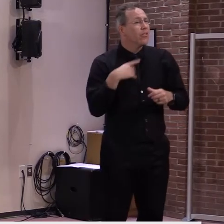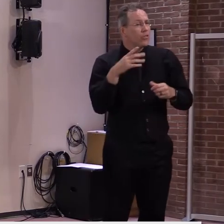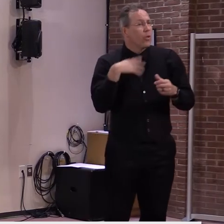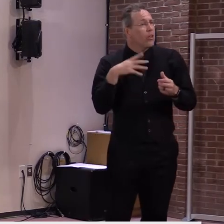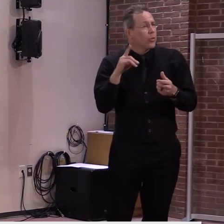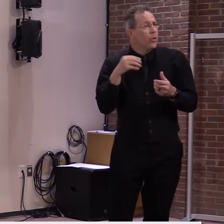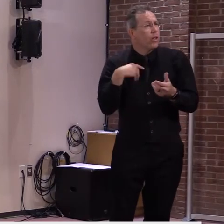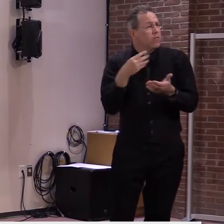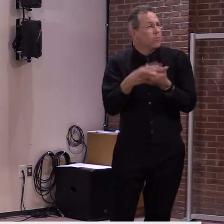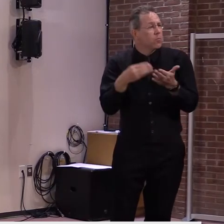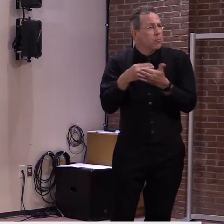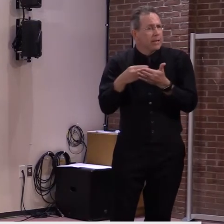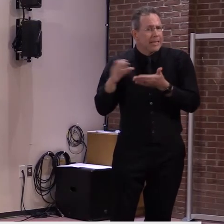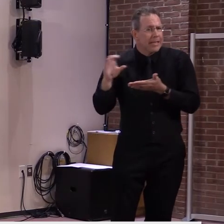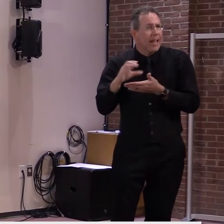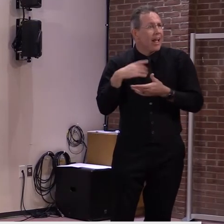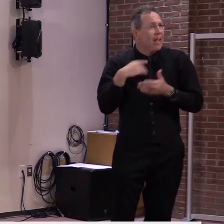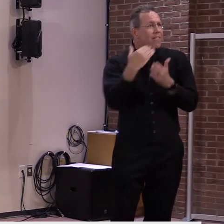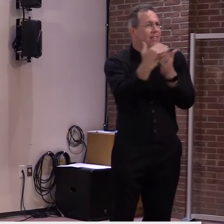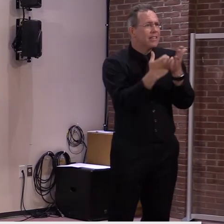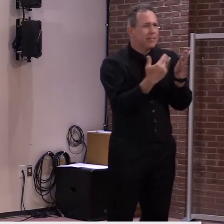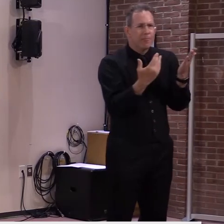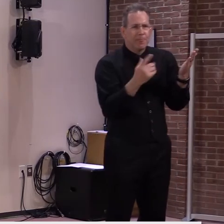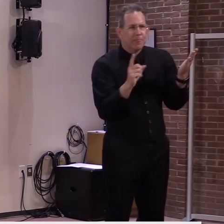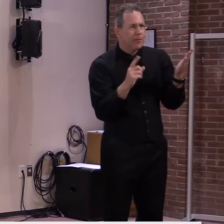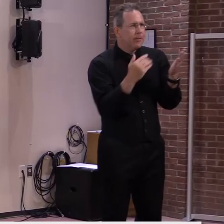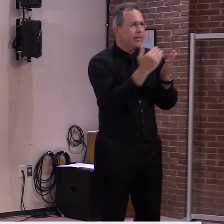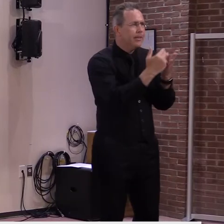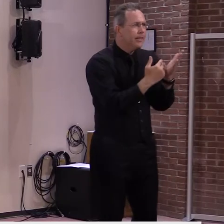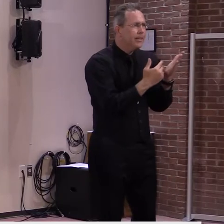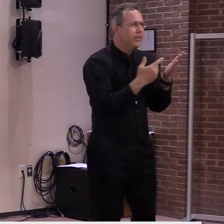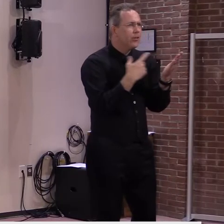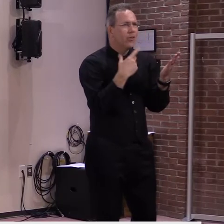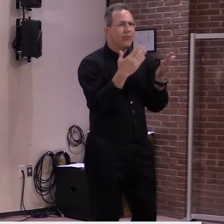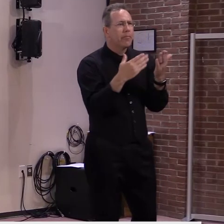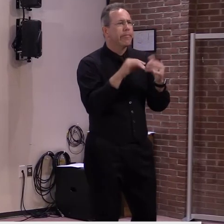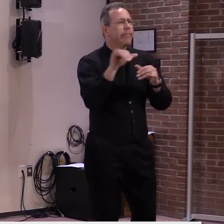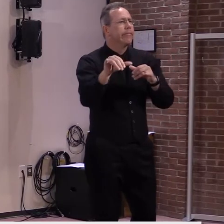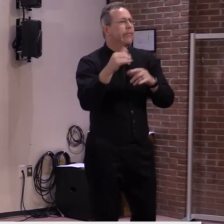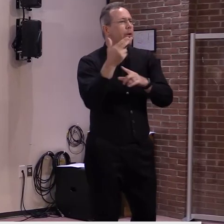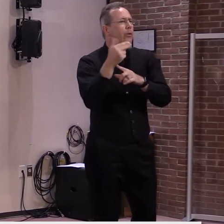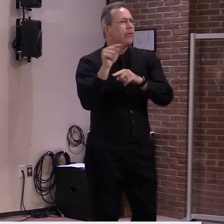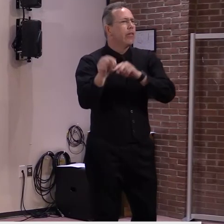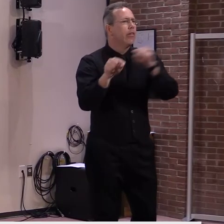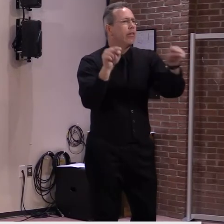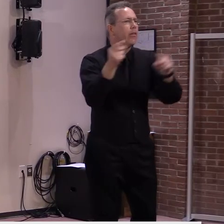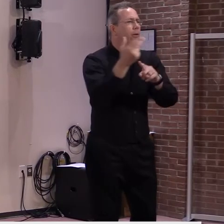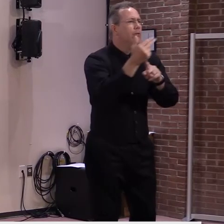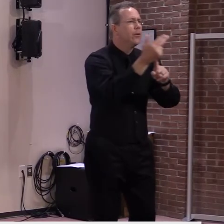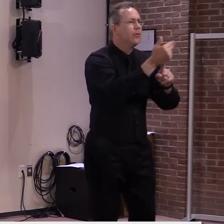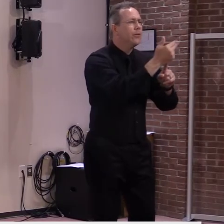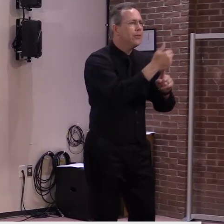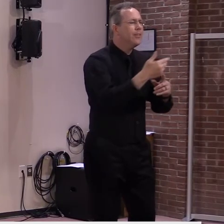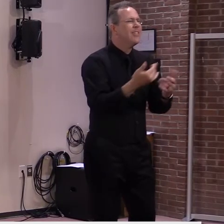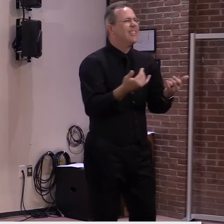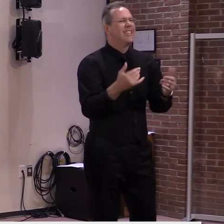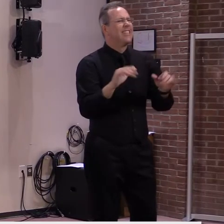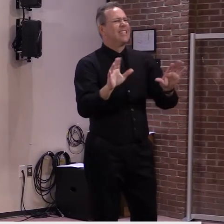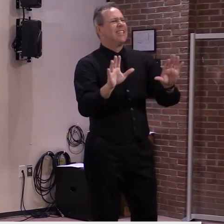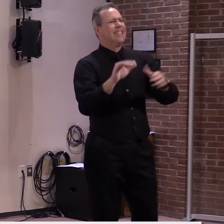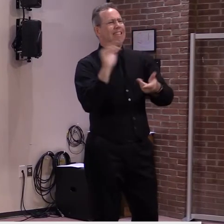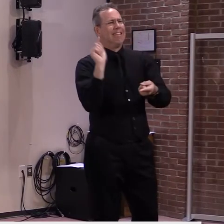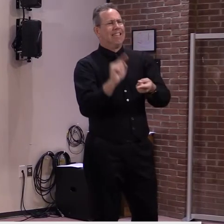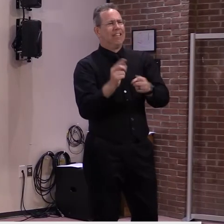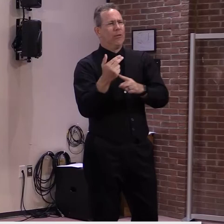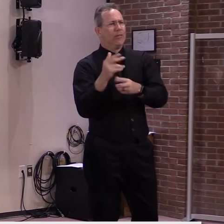the income criteria that we're going to put in place. The last thing we're doing is helping them with stipends